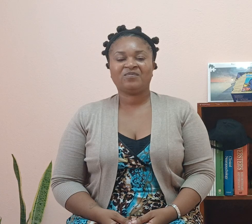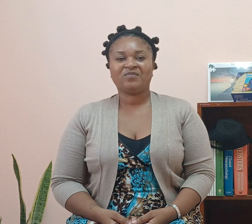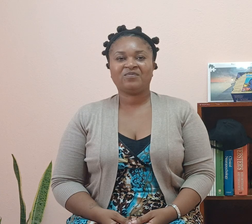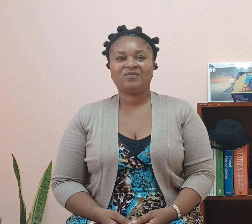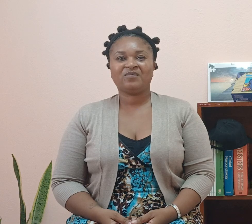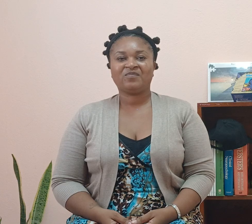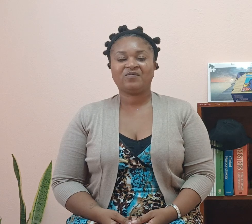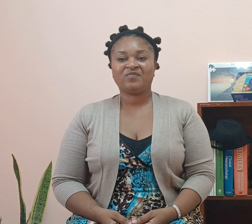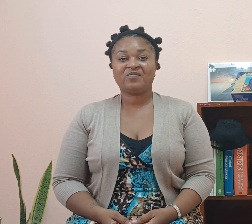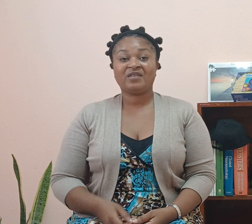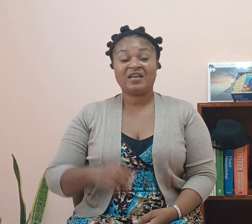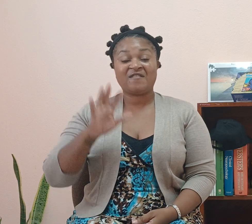5 memory gems.